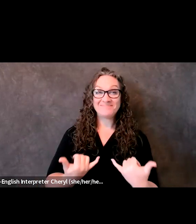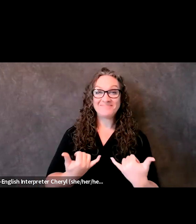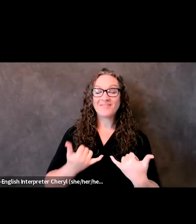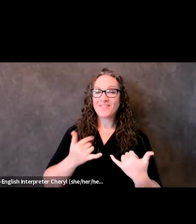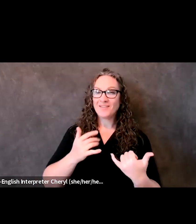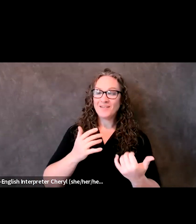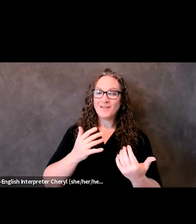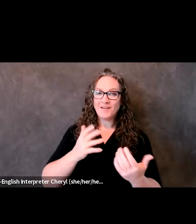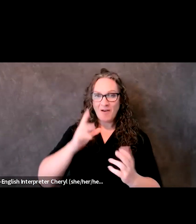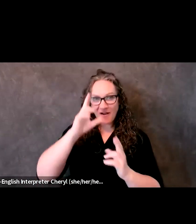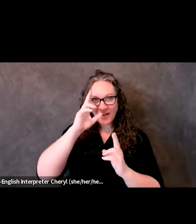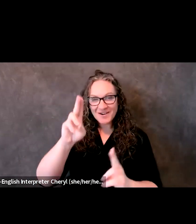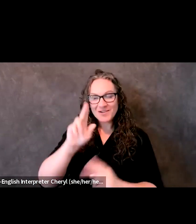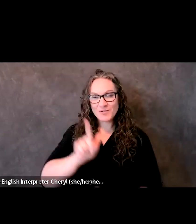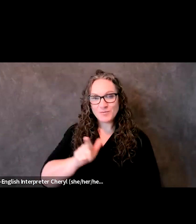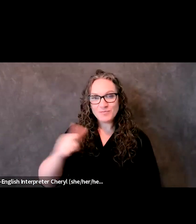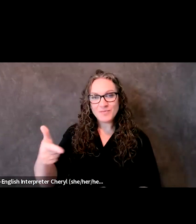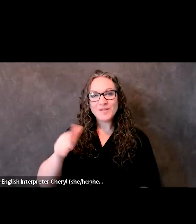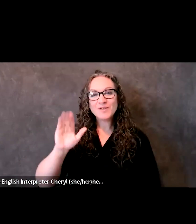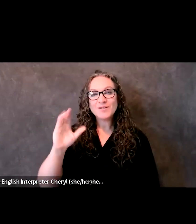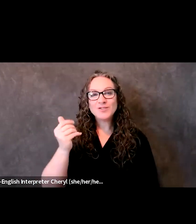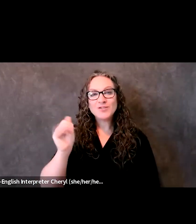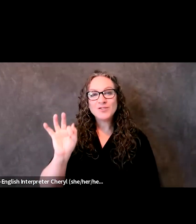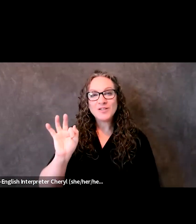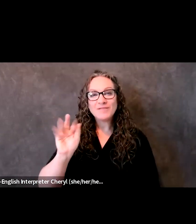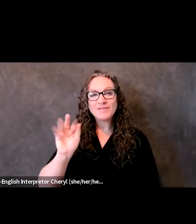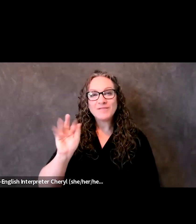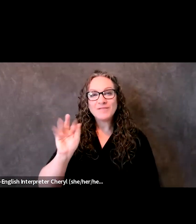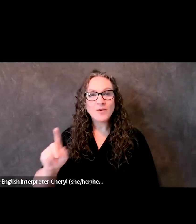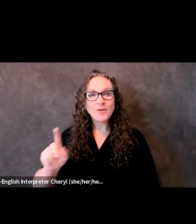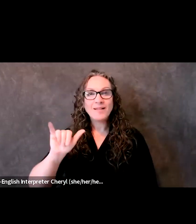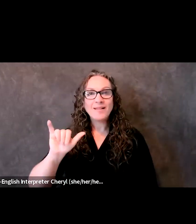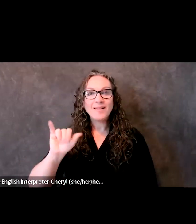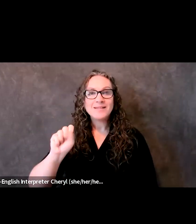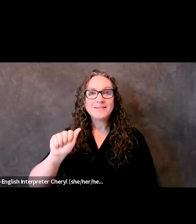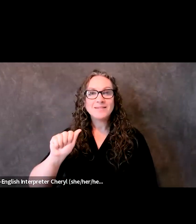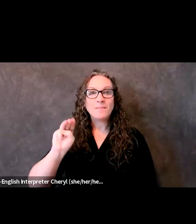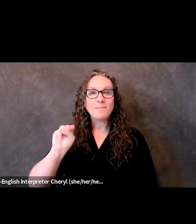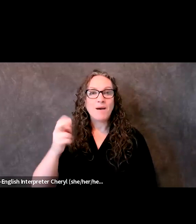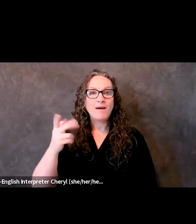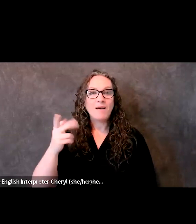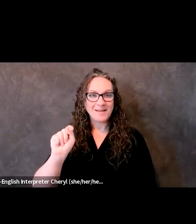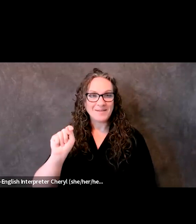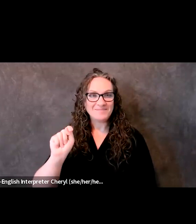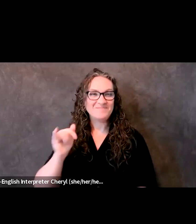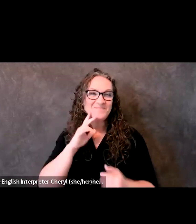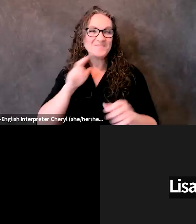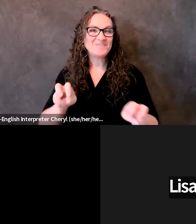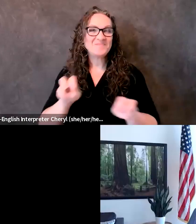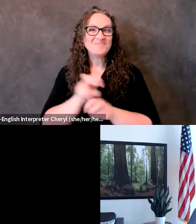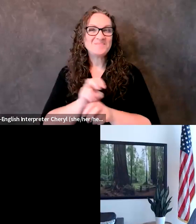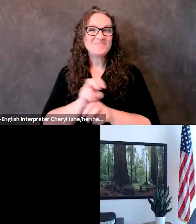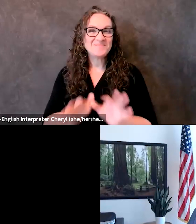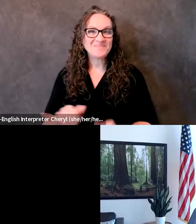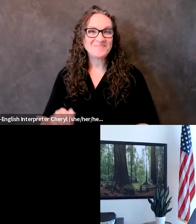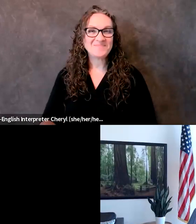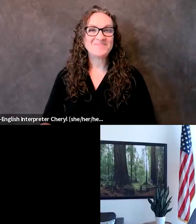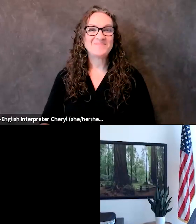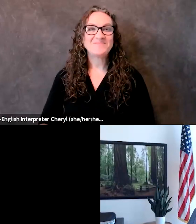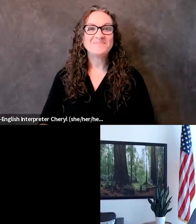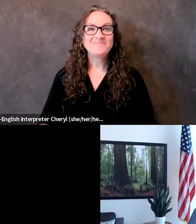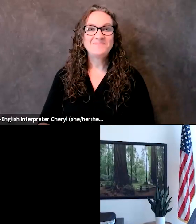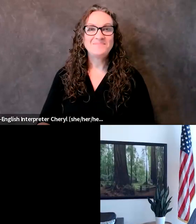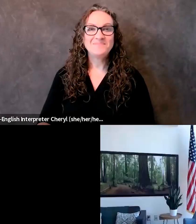turning it over to Chief Deputy Director Lisa Mongett. Lisa. Thank you,